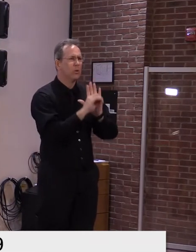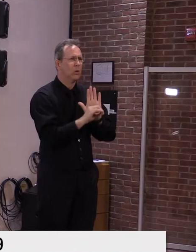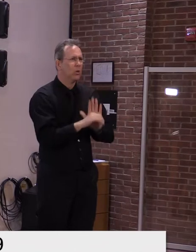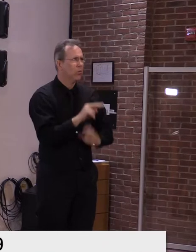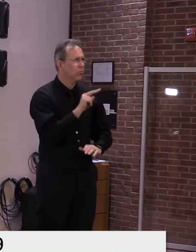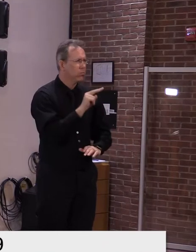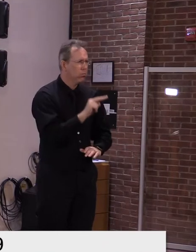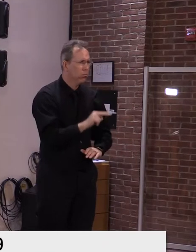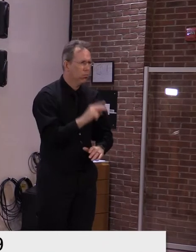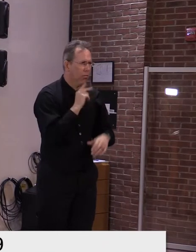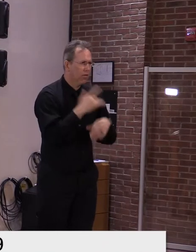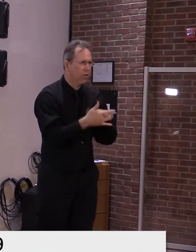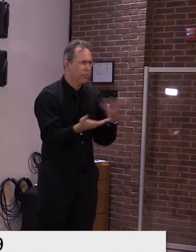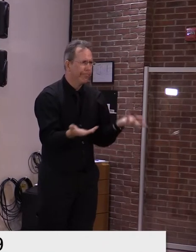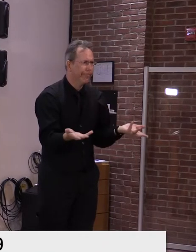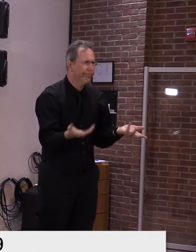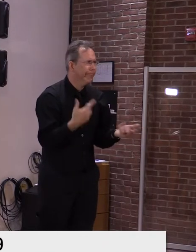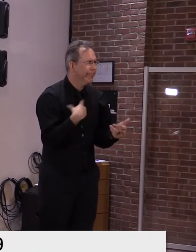Pharmacy Program. Kinney's